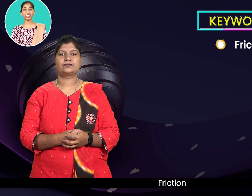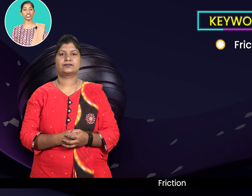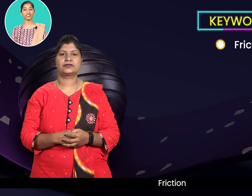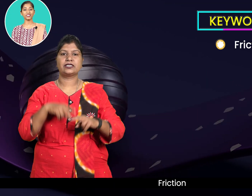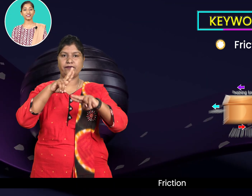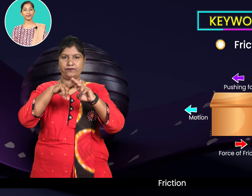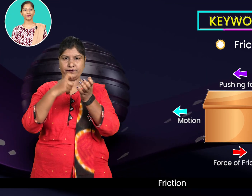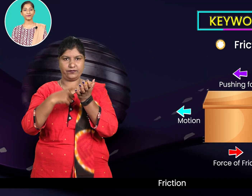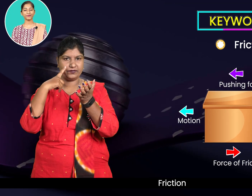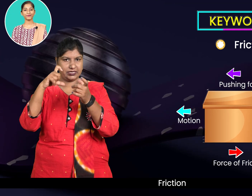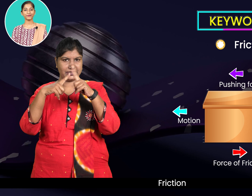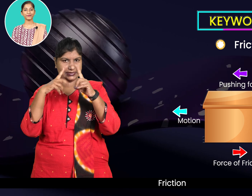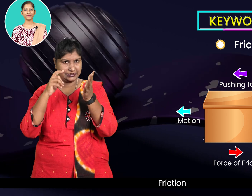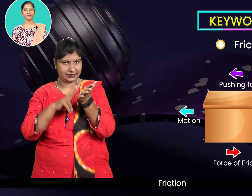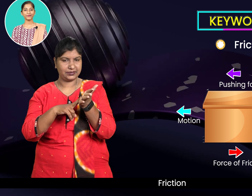Friction,